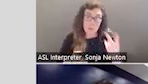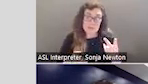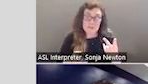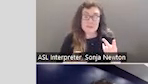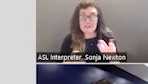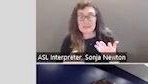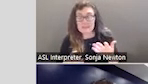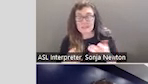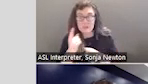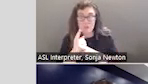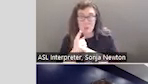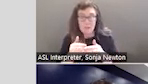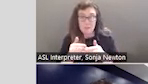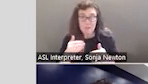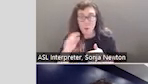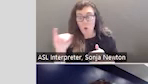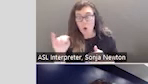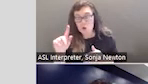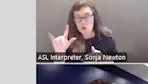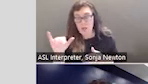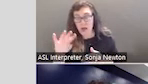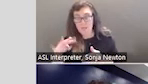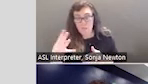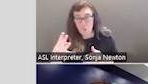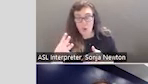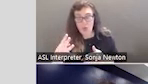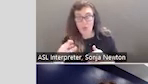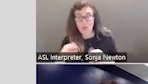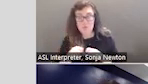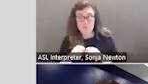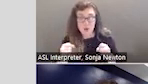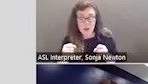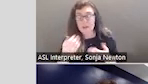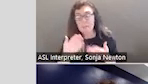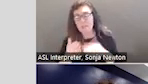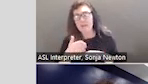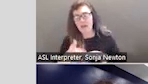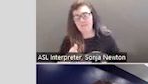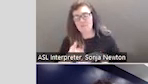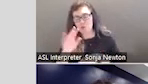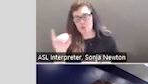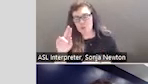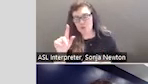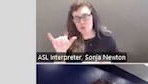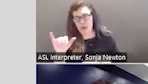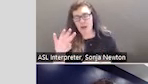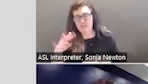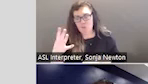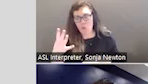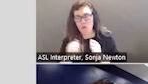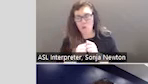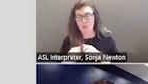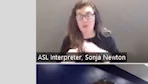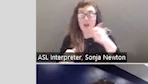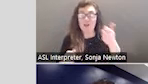just before the July 4th recess, but at this point, it could be more likely after July 4th recess with another markup. So it's going to be a